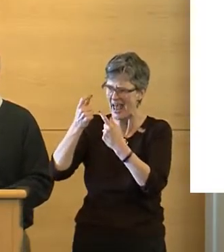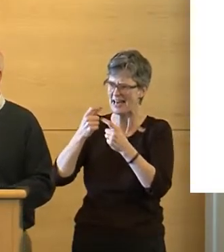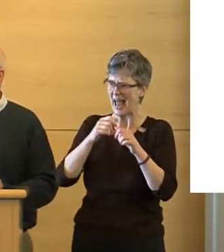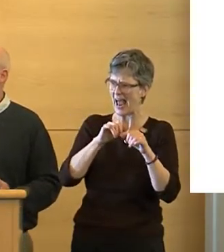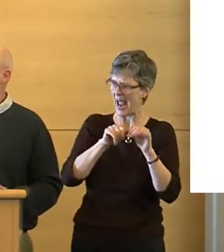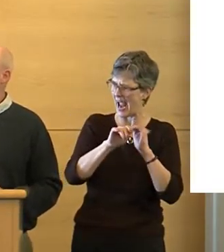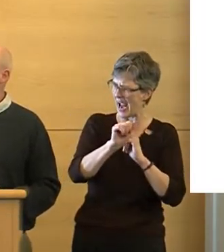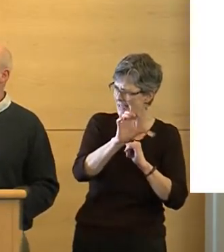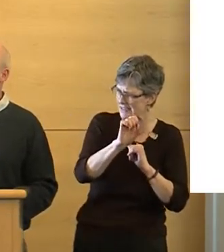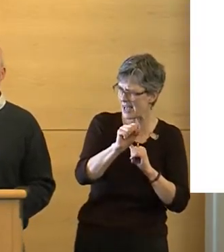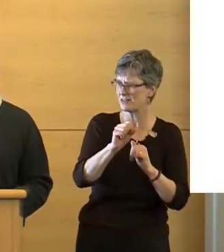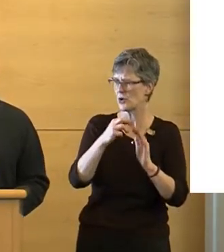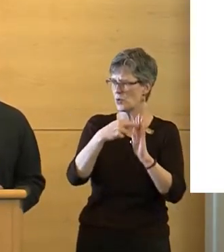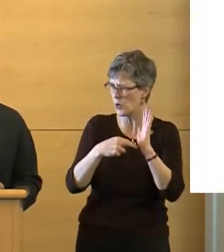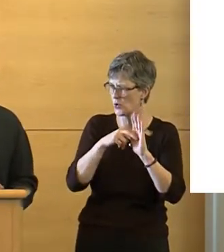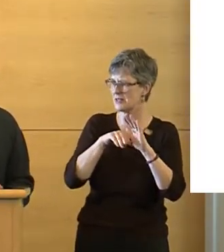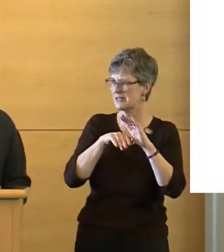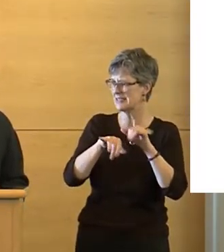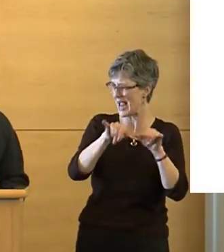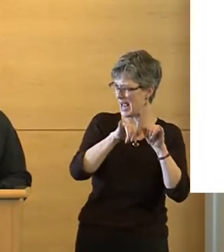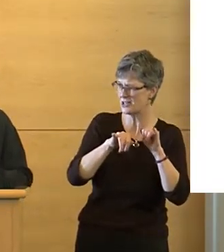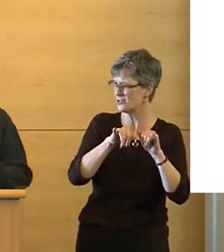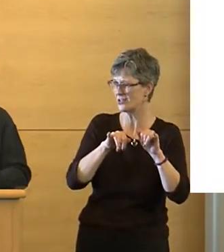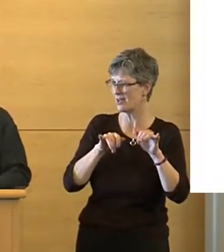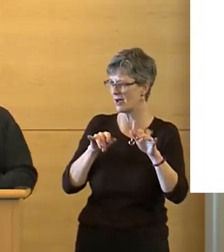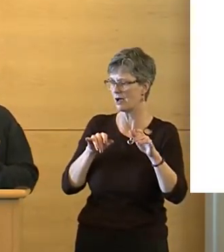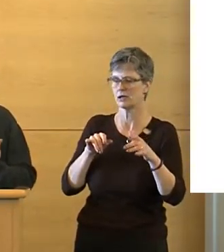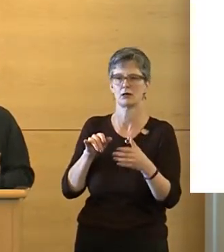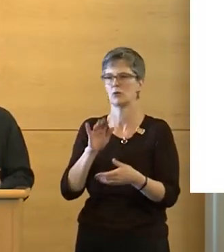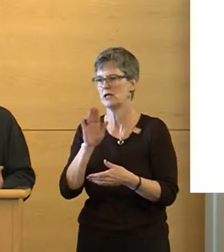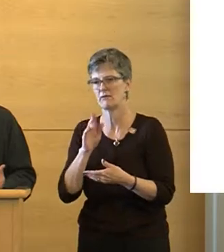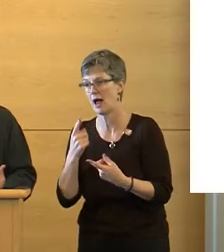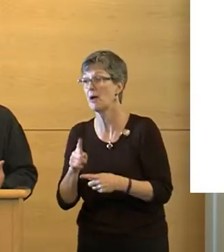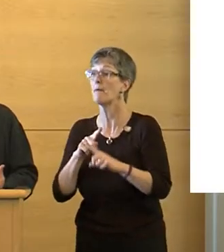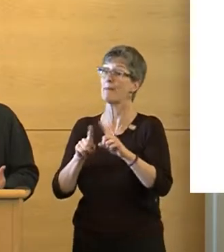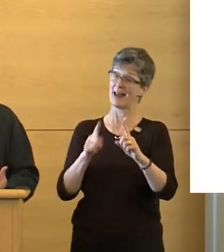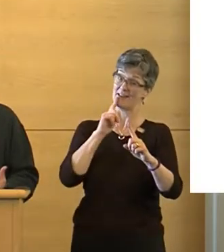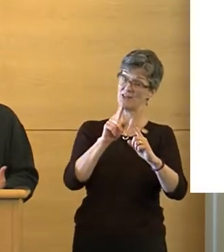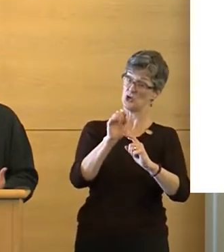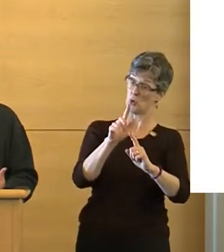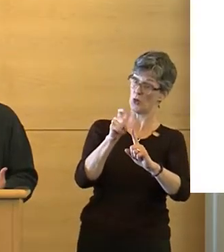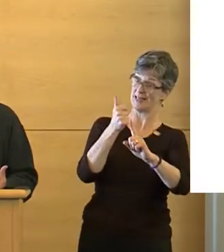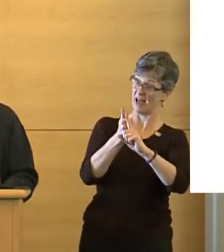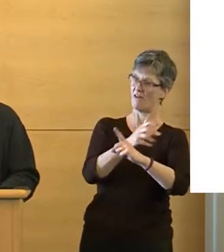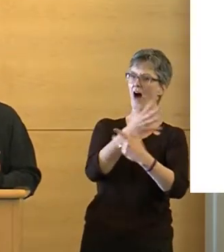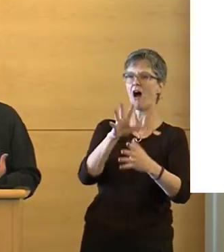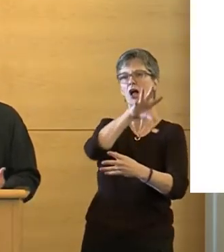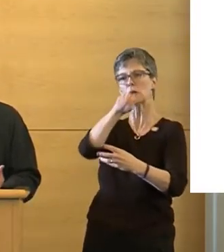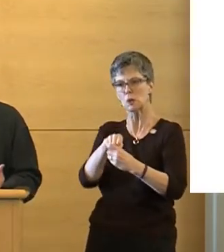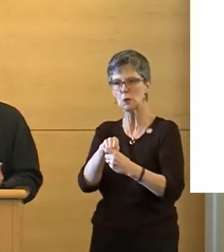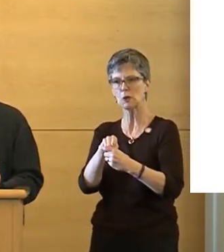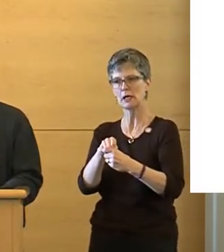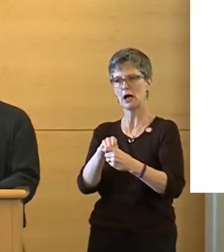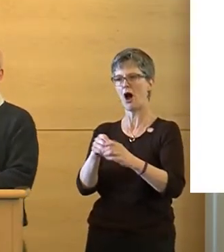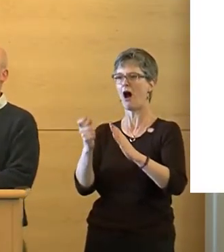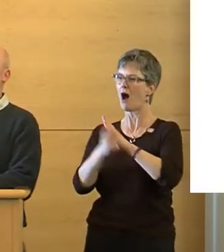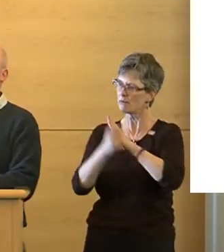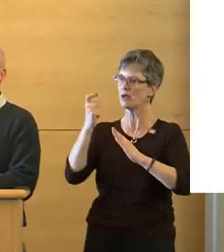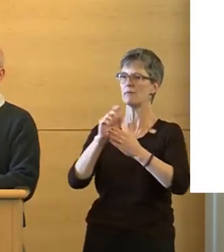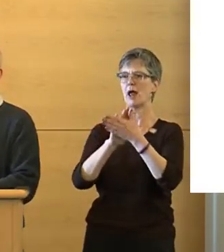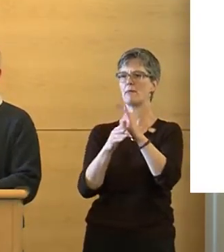You know, there are millions, billions of authors, and so it's pretty daunting to think that they all need to